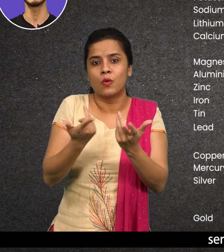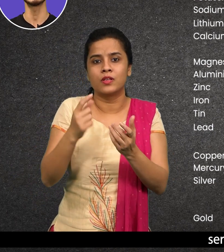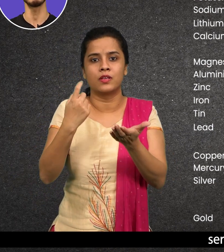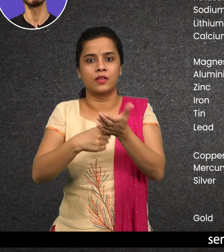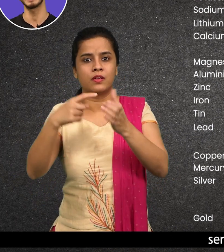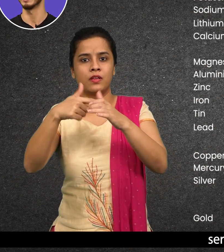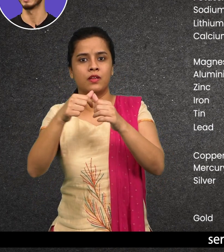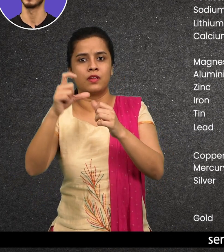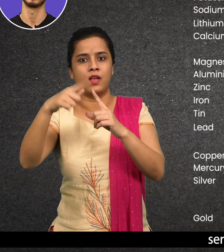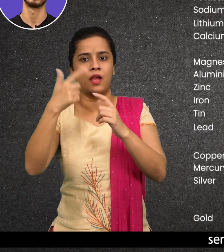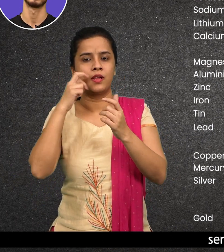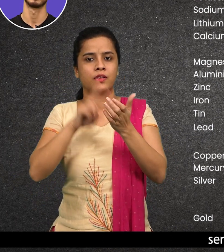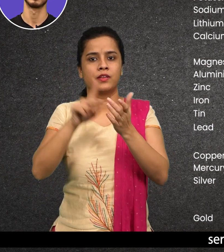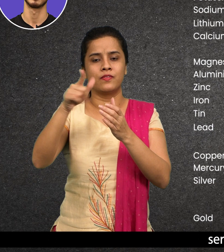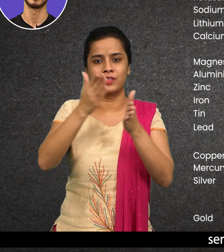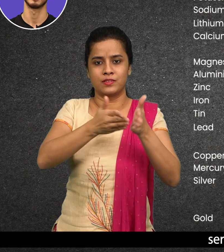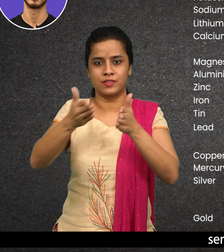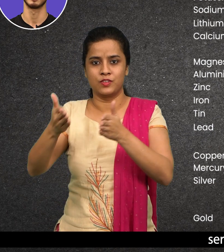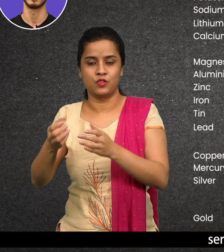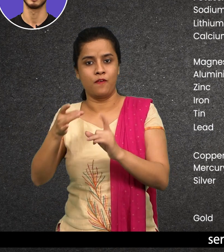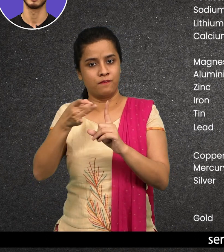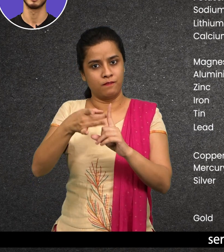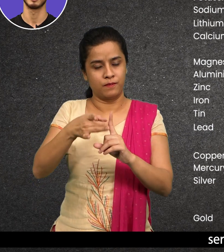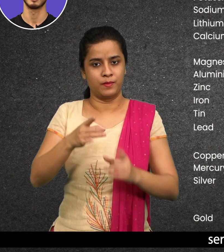reactivity series of metals.